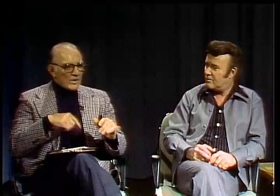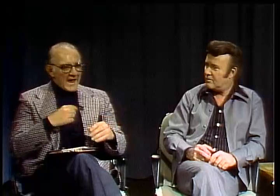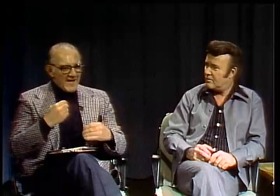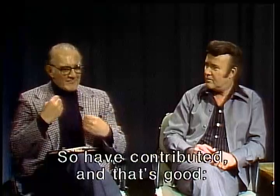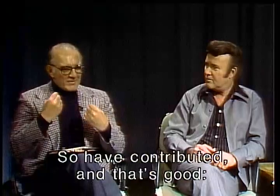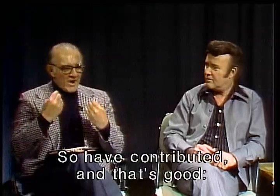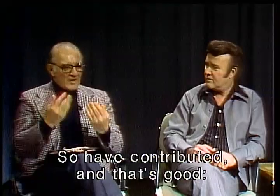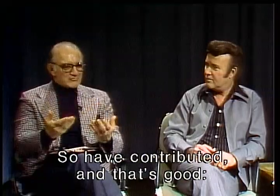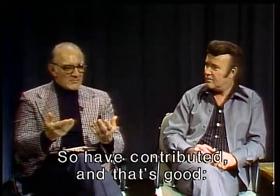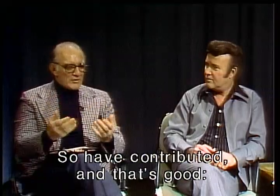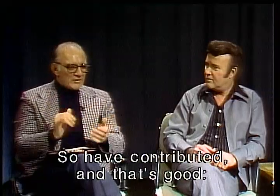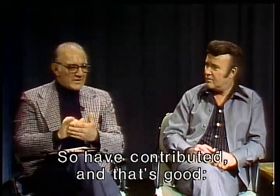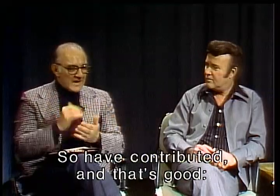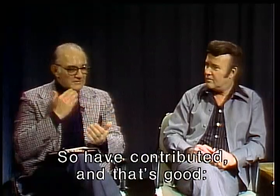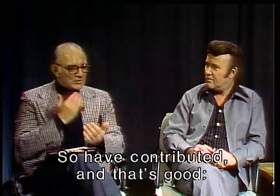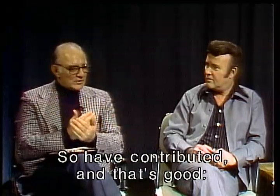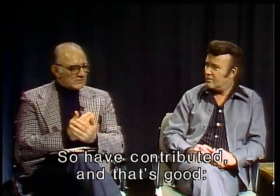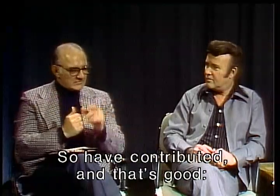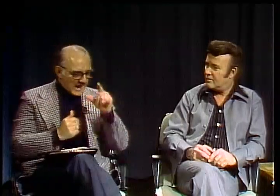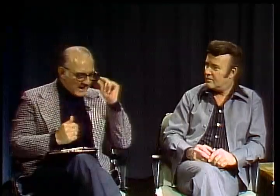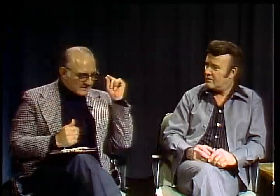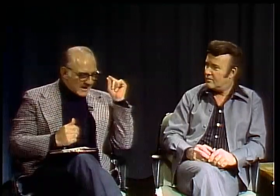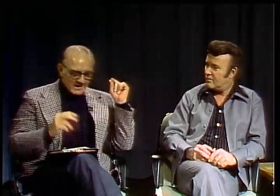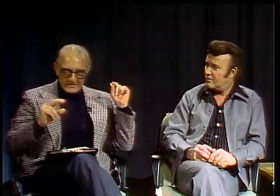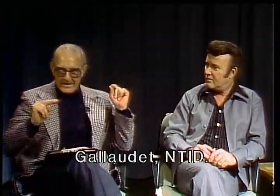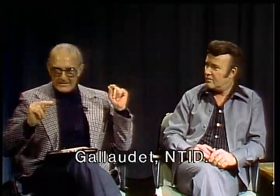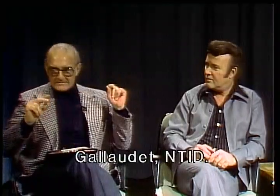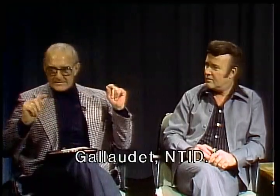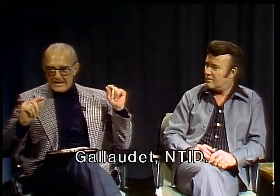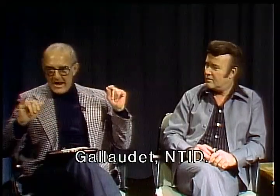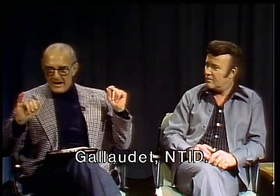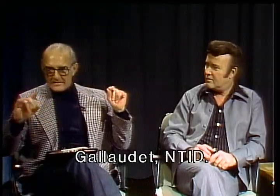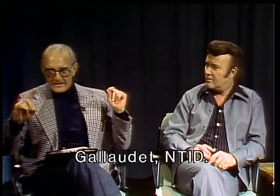have contributed, and that's good. Gallaudet, NTRD,